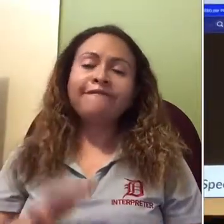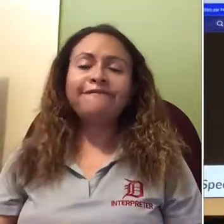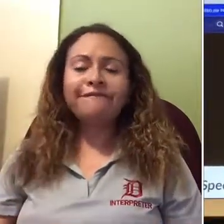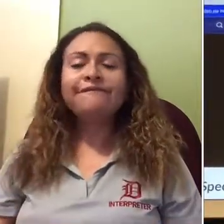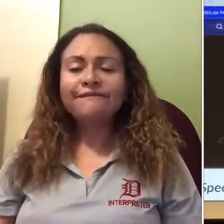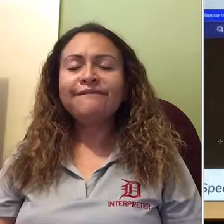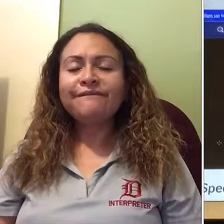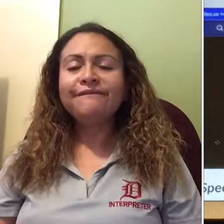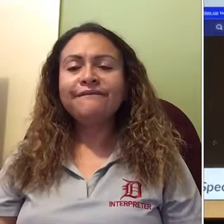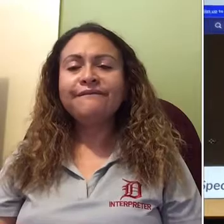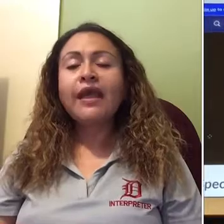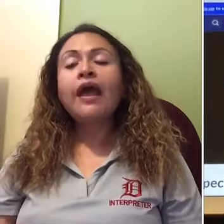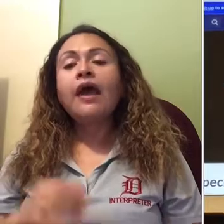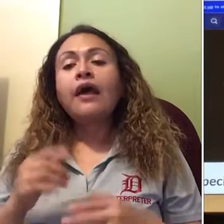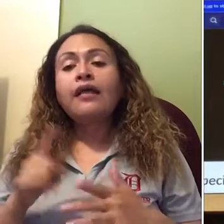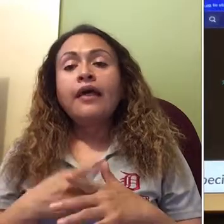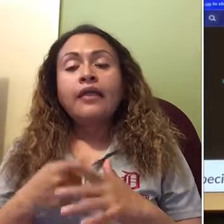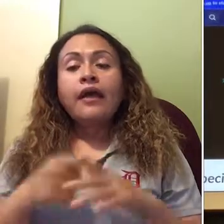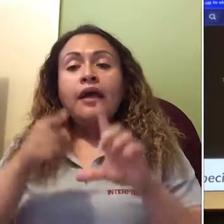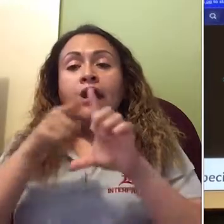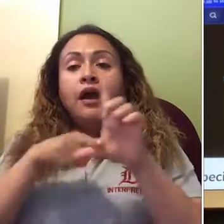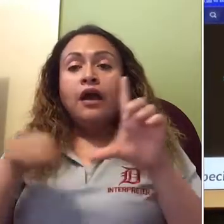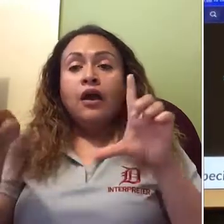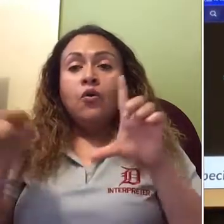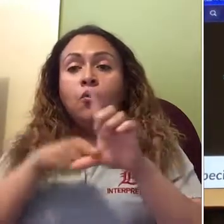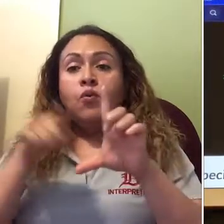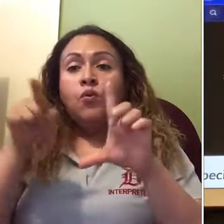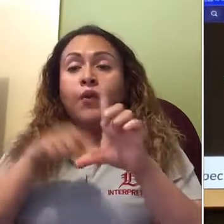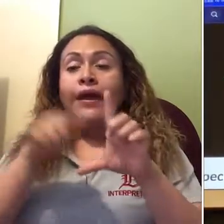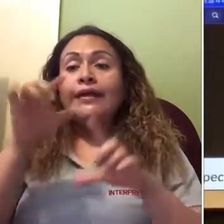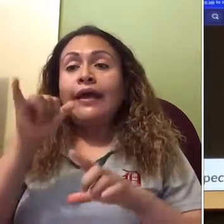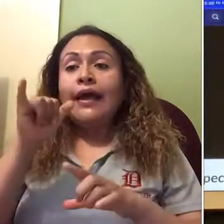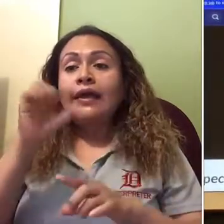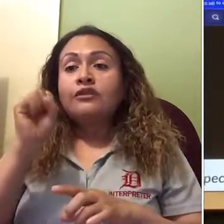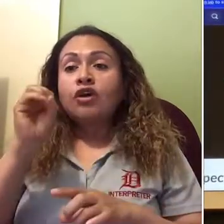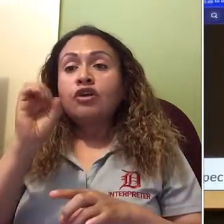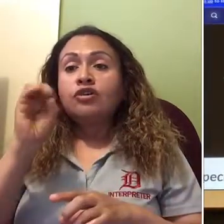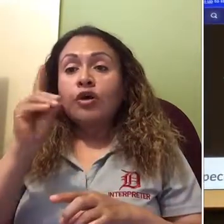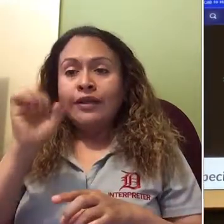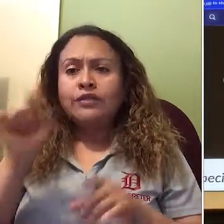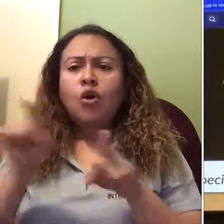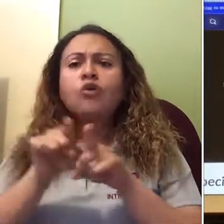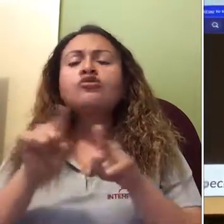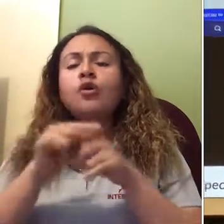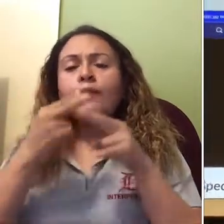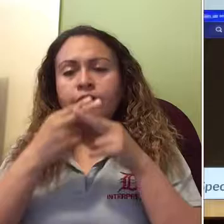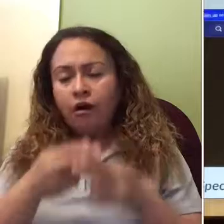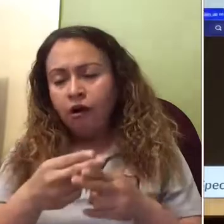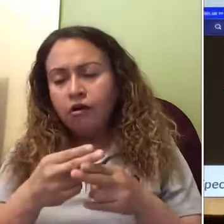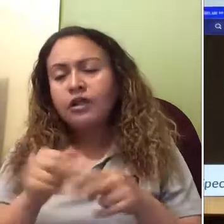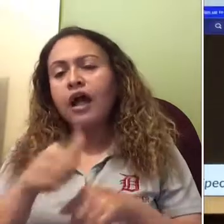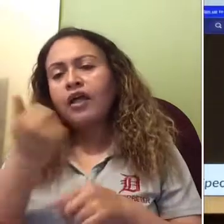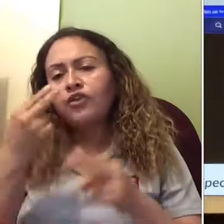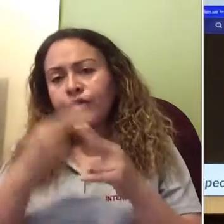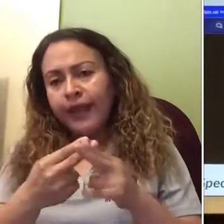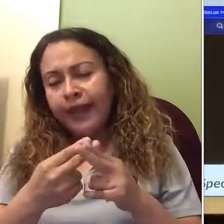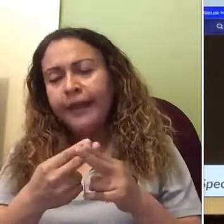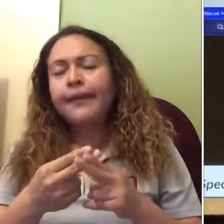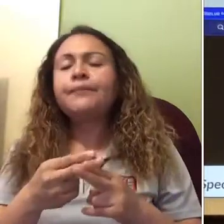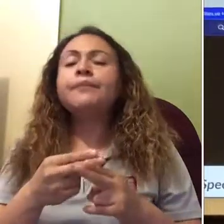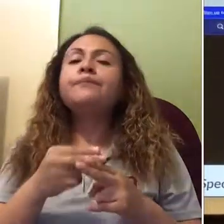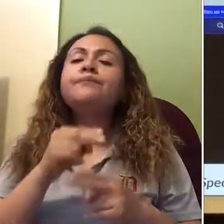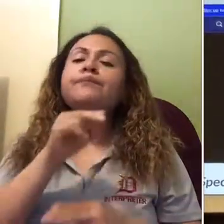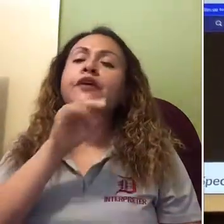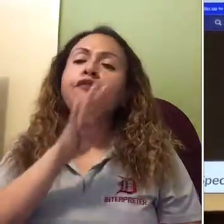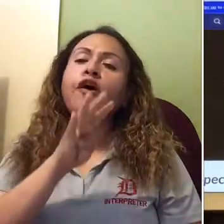45 degrees. So a right isosceles triangle can also be called, and this is the more typical name for it, it can also be called